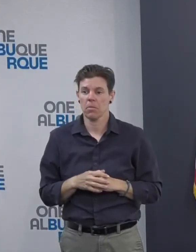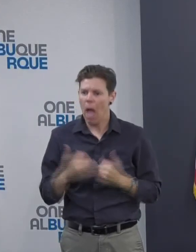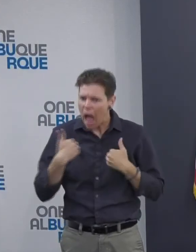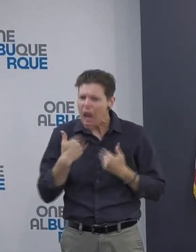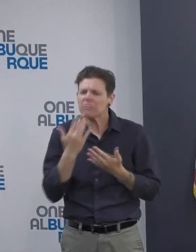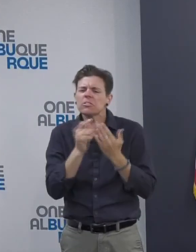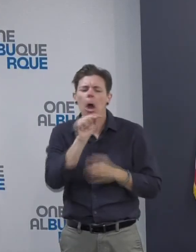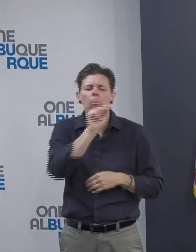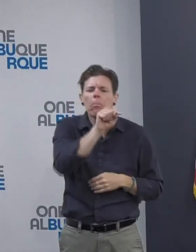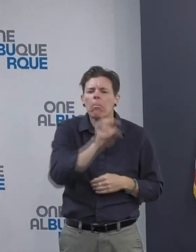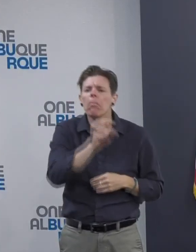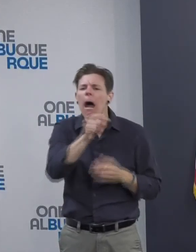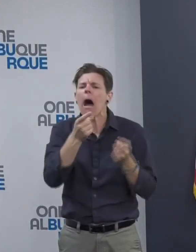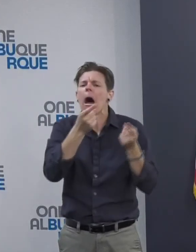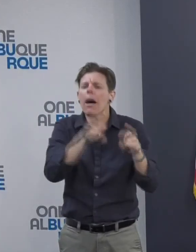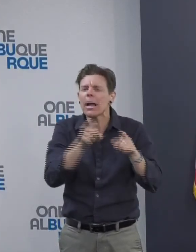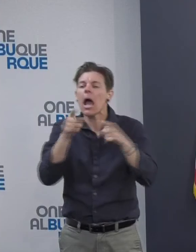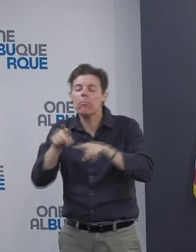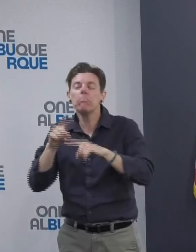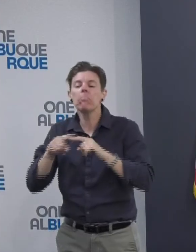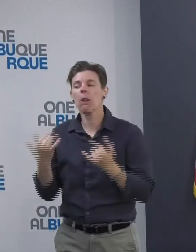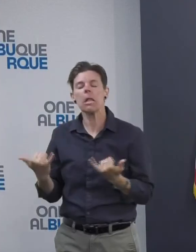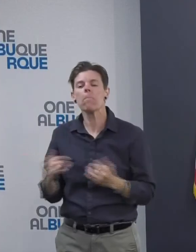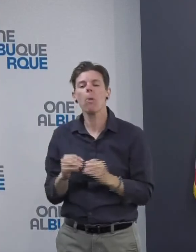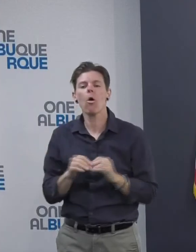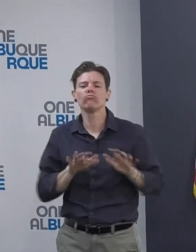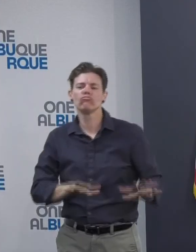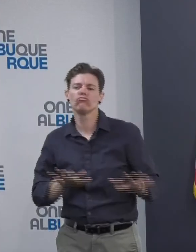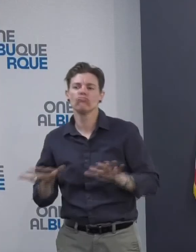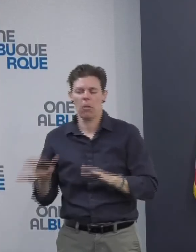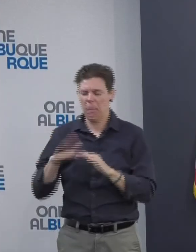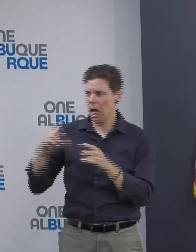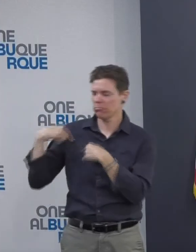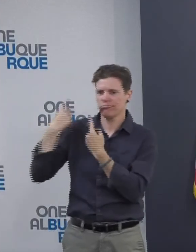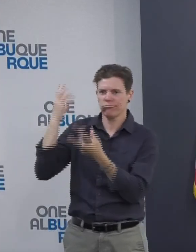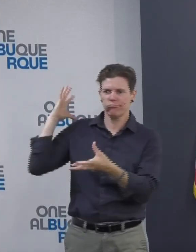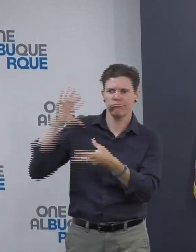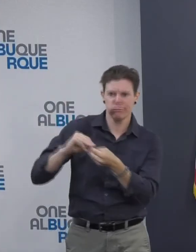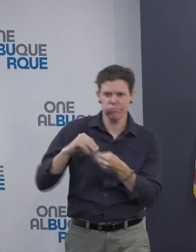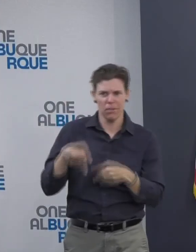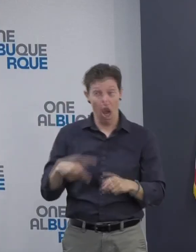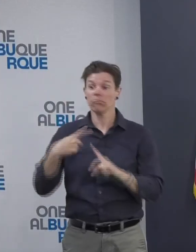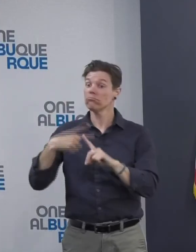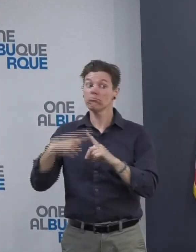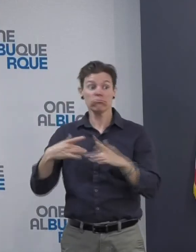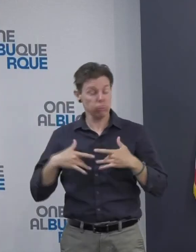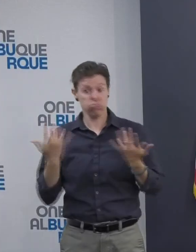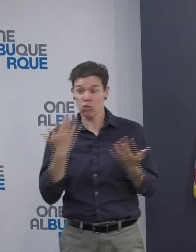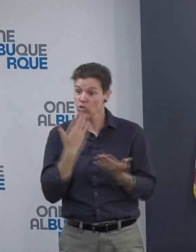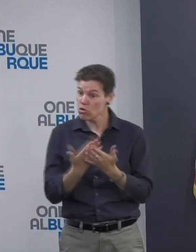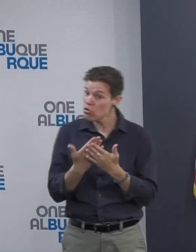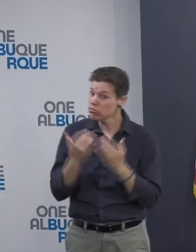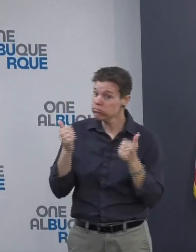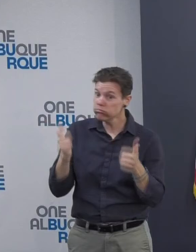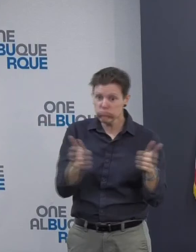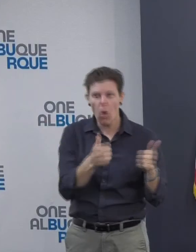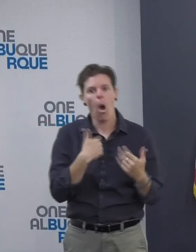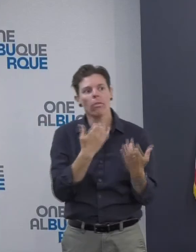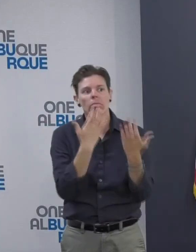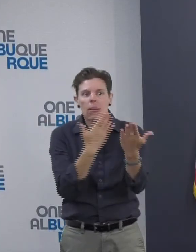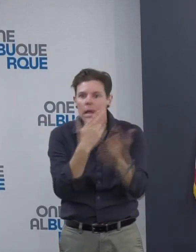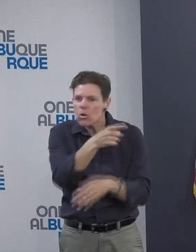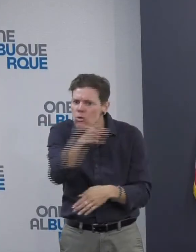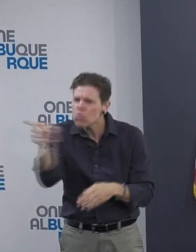much, much tamer than historically, and that is a really good thing. So I want to thank everyone in Albuquerque for really respecting as best they can